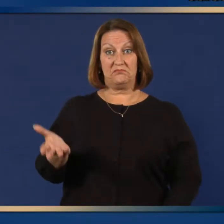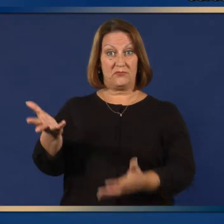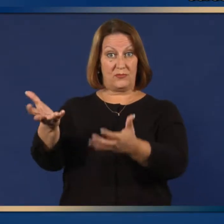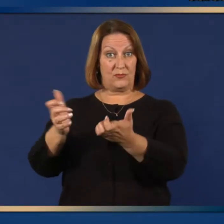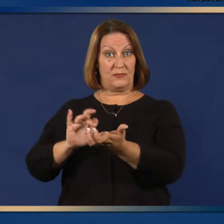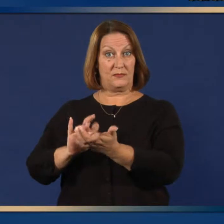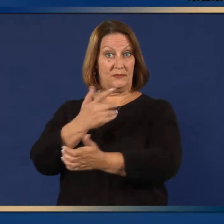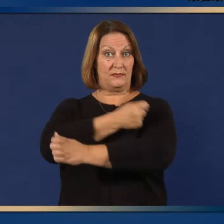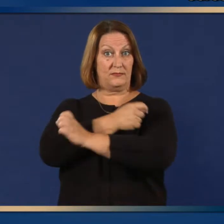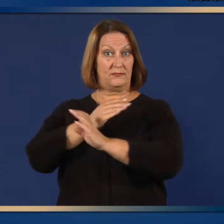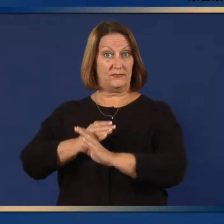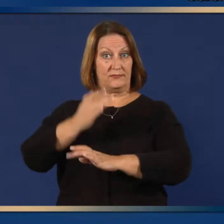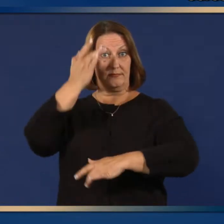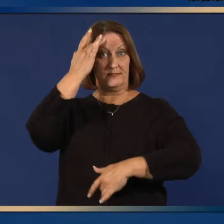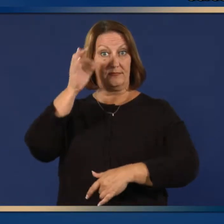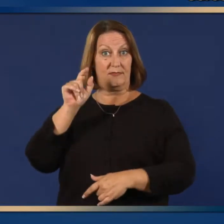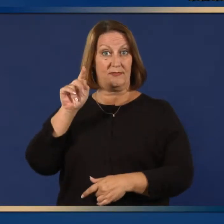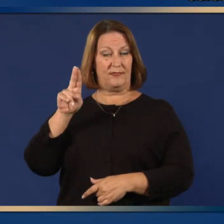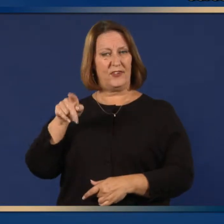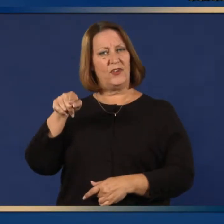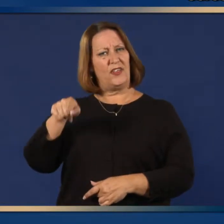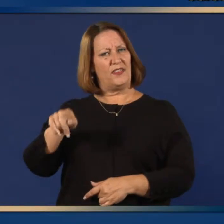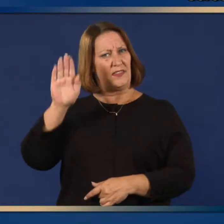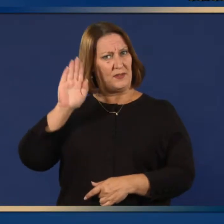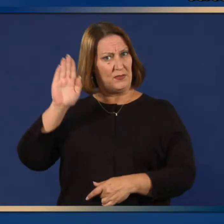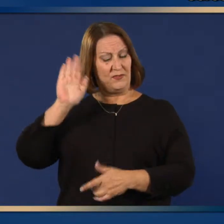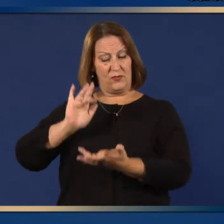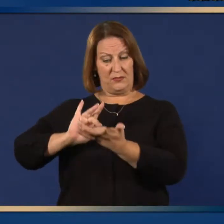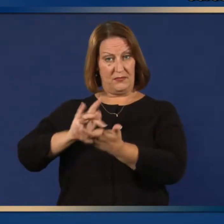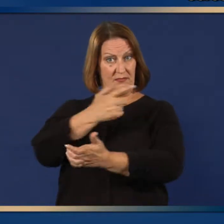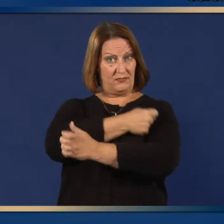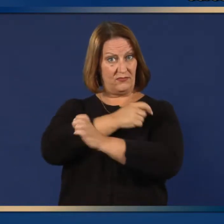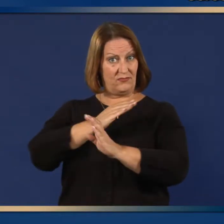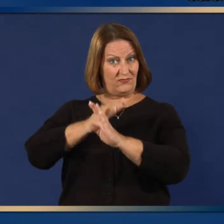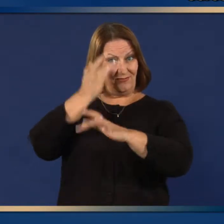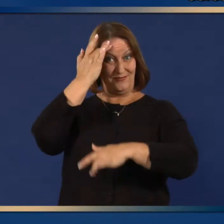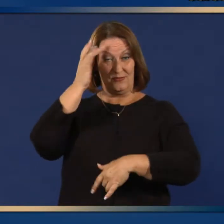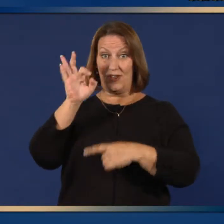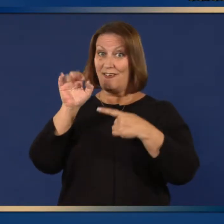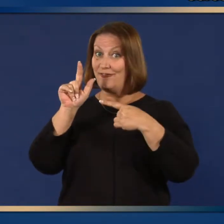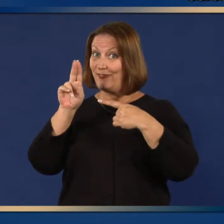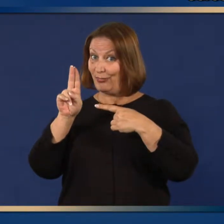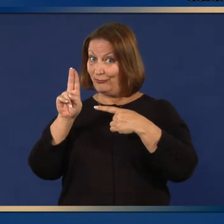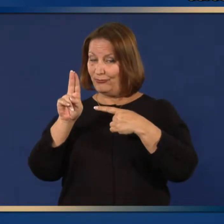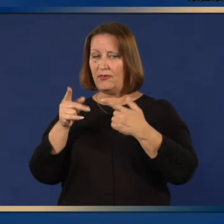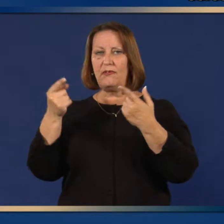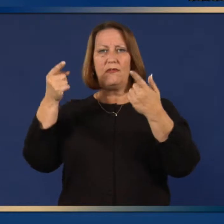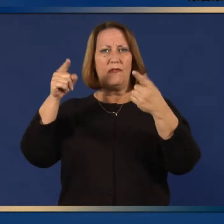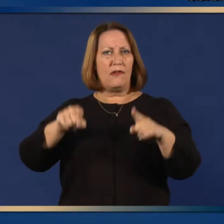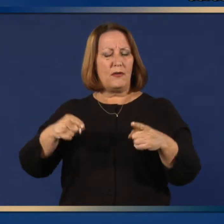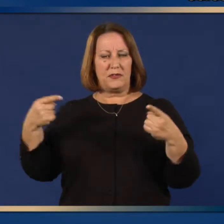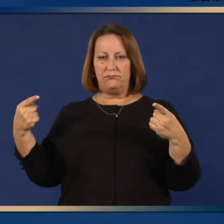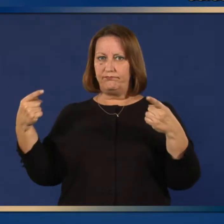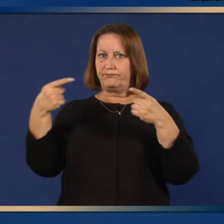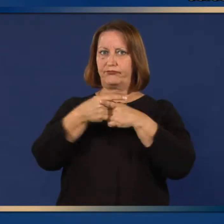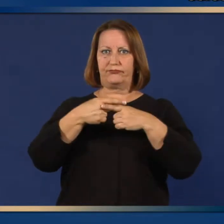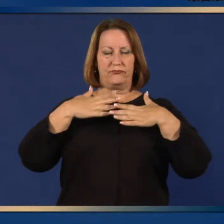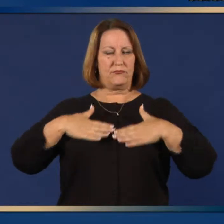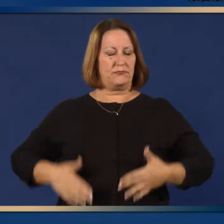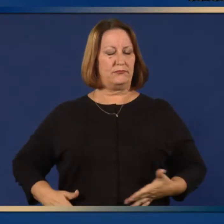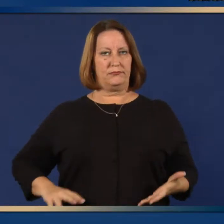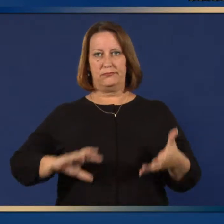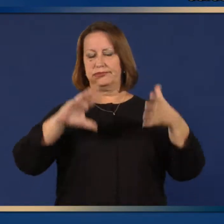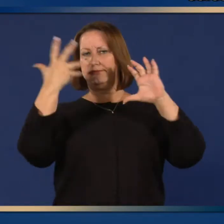Has the person to be vaccinated ever had a serious reaction to influenza vaccine in the